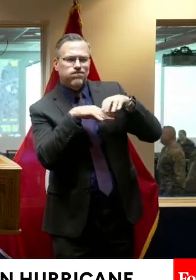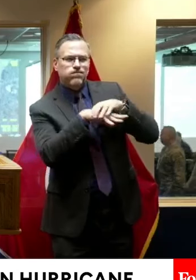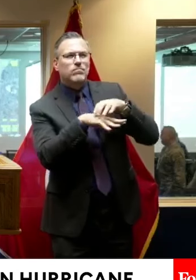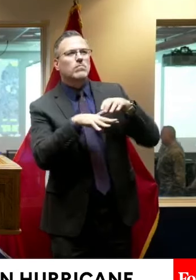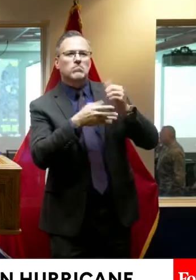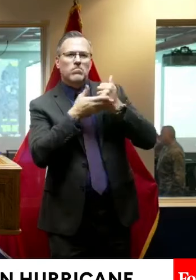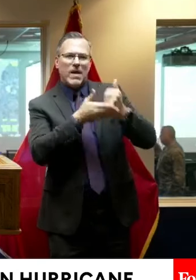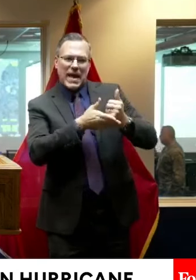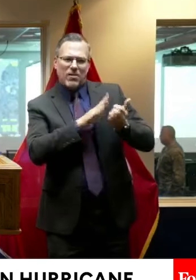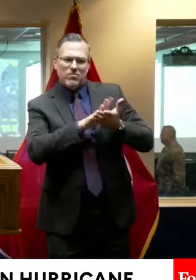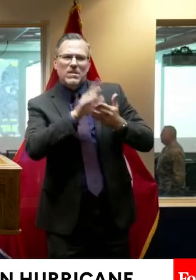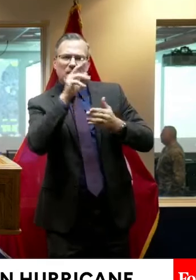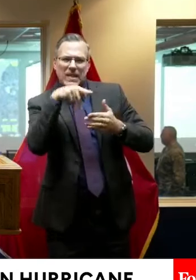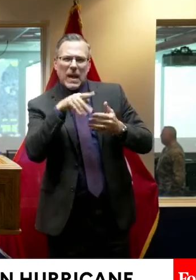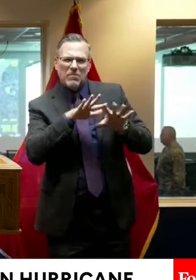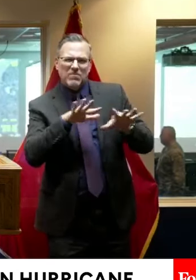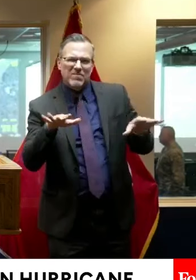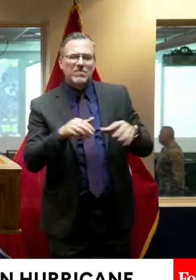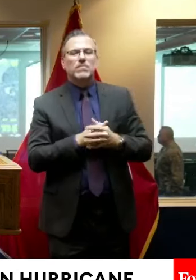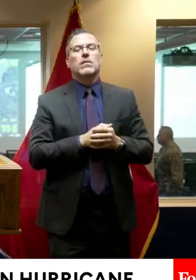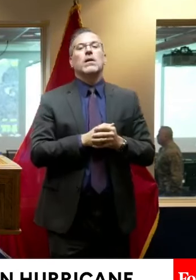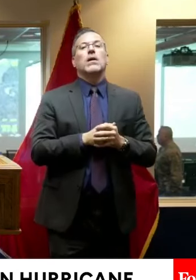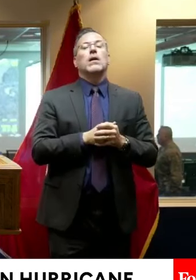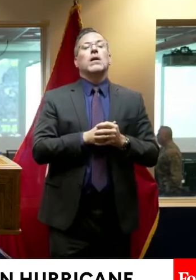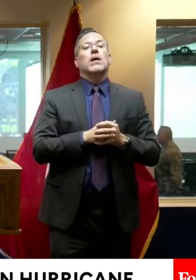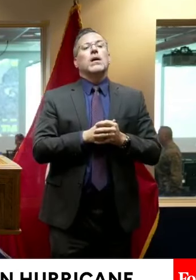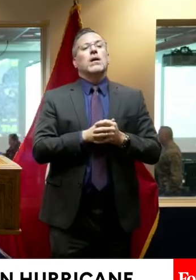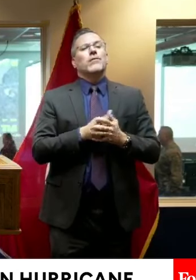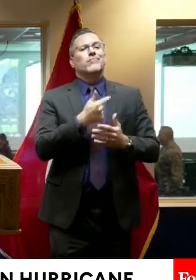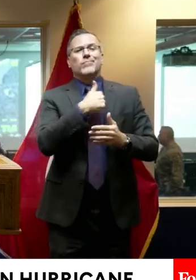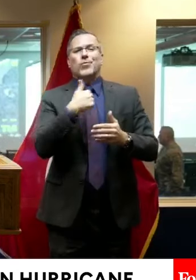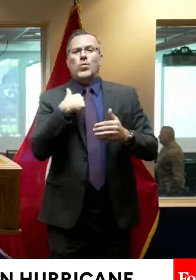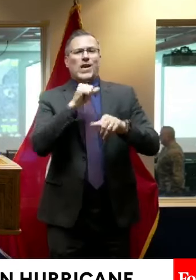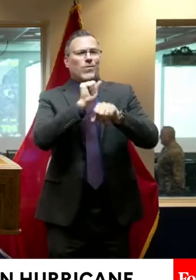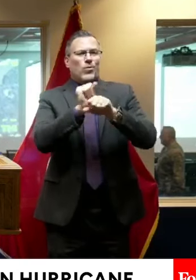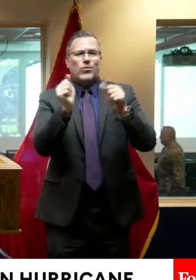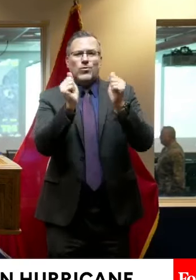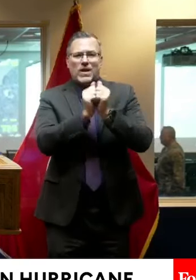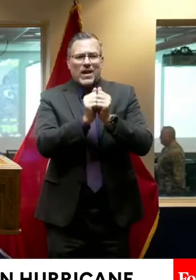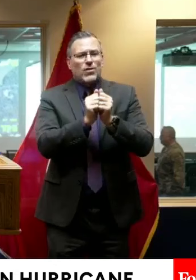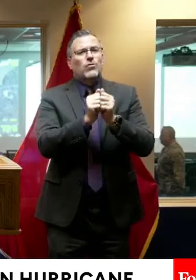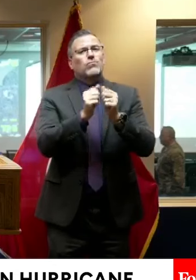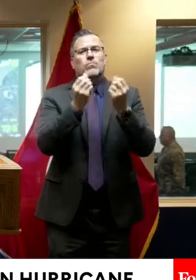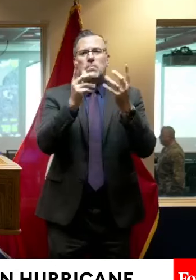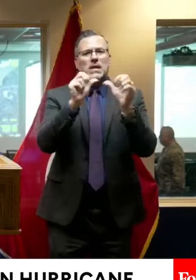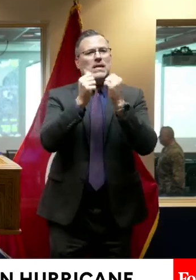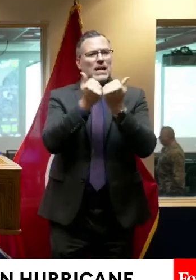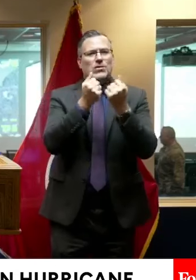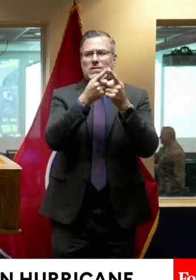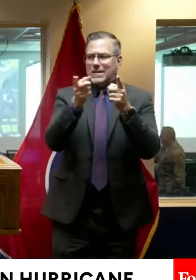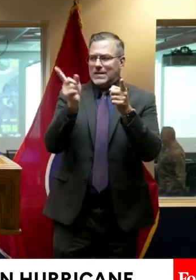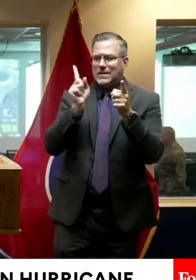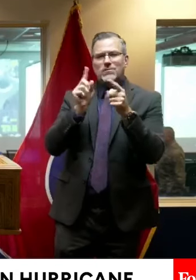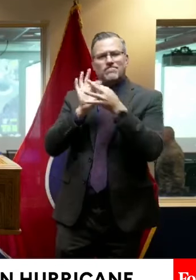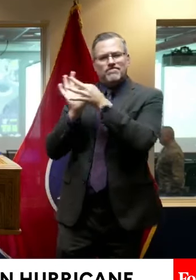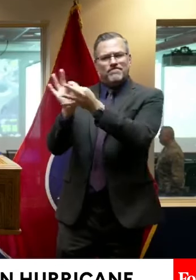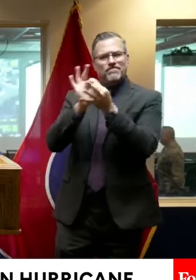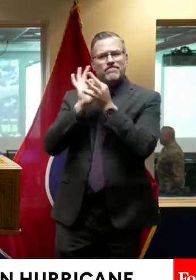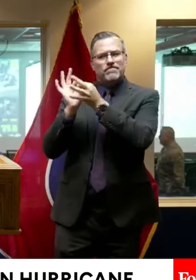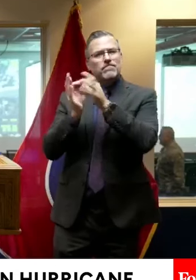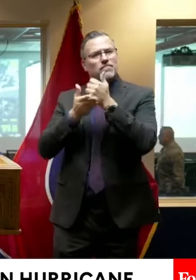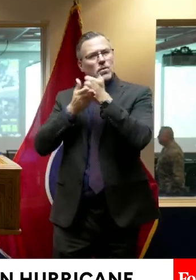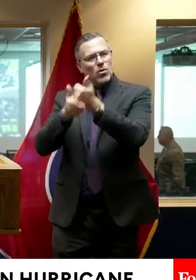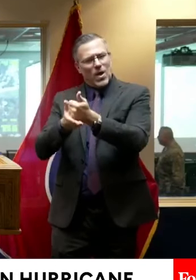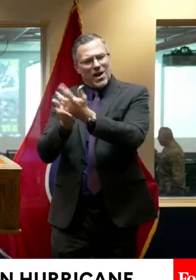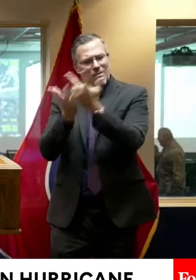So we've worked together with multiple agencies to create this, and with the cooperation and coordination